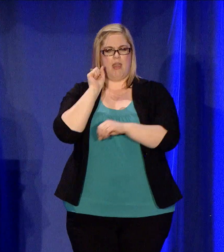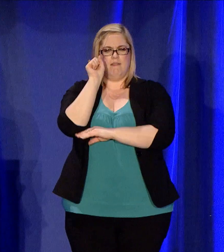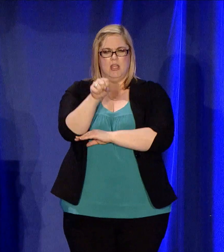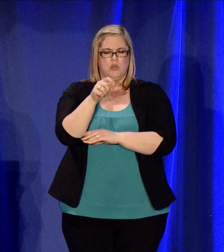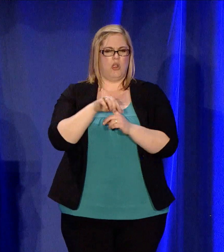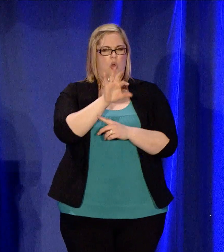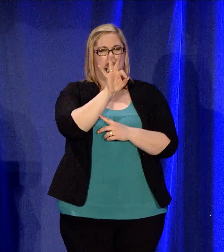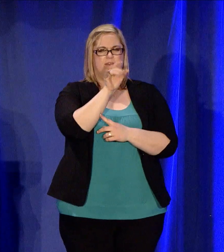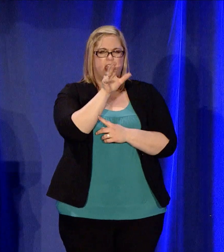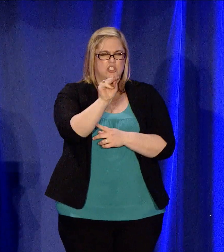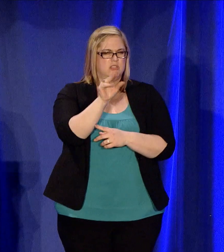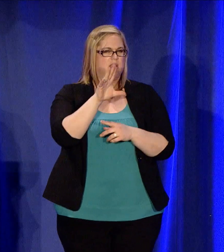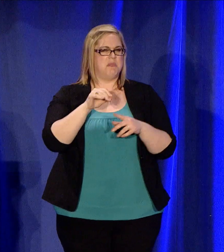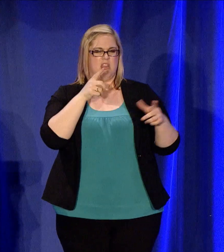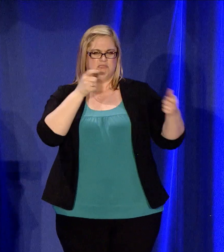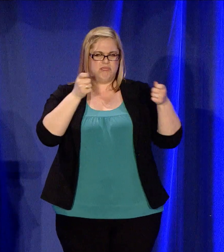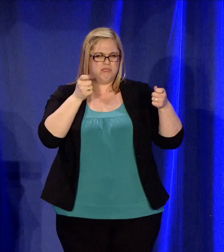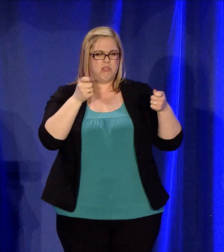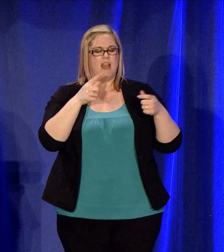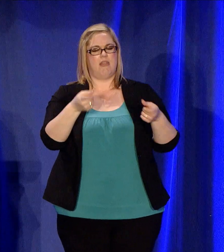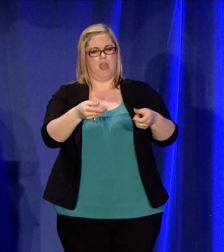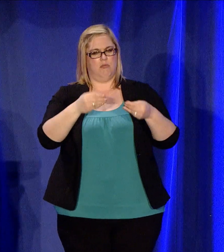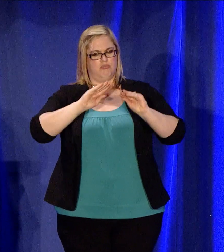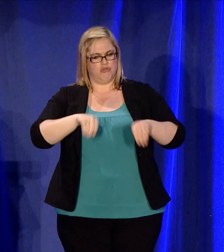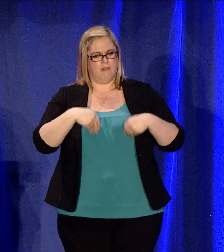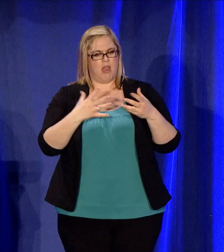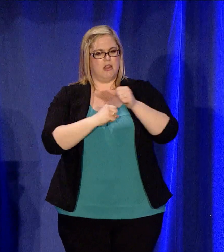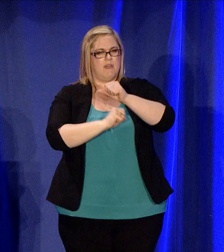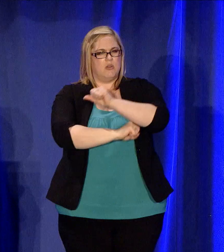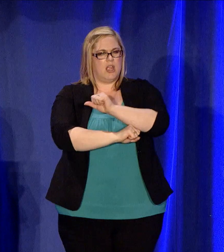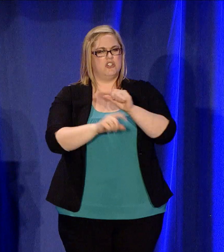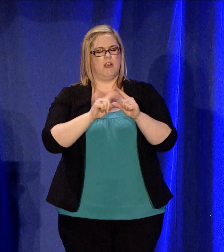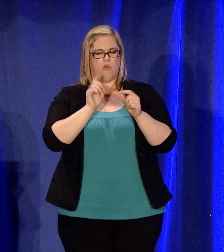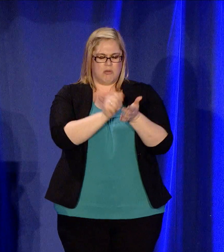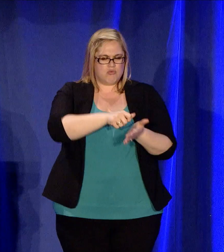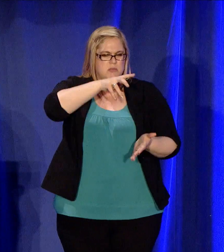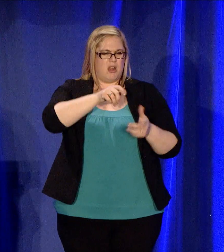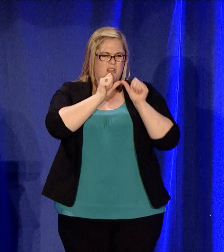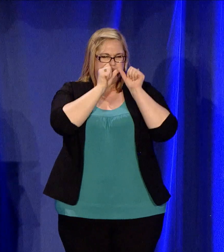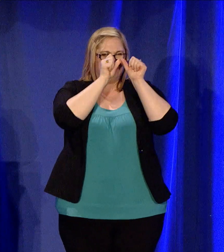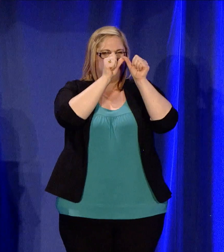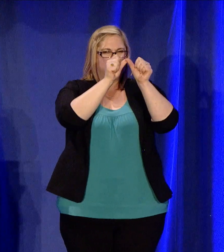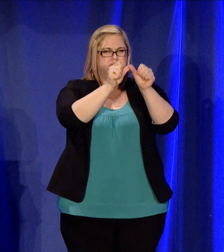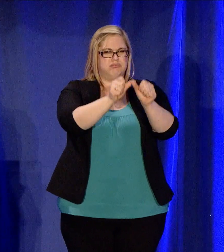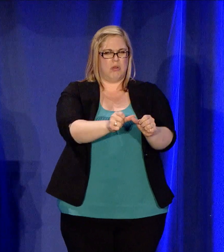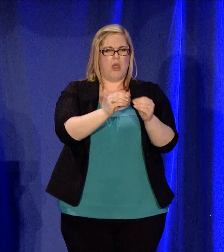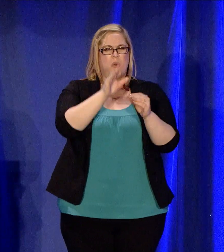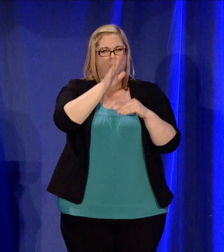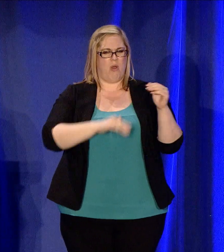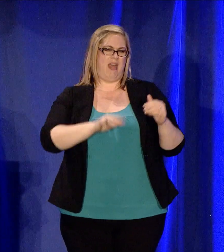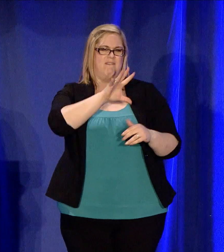and tyranny. They gave us the foundation of a prosperity that would last for more than a half a century, and if we're